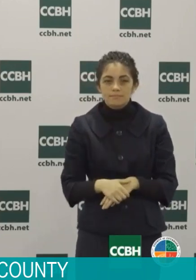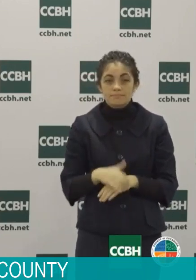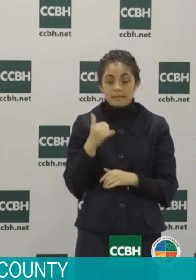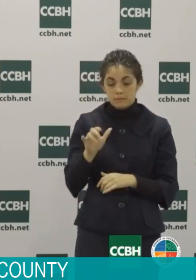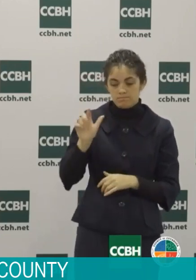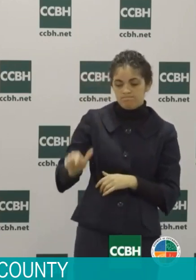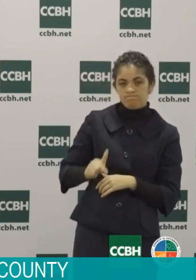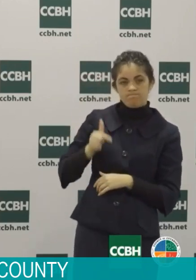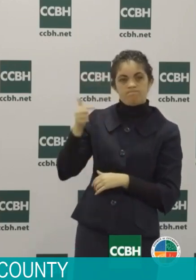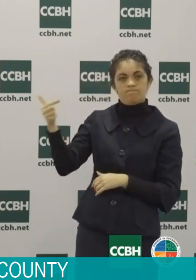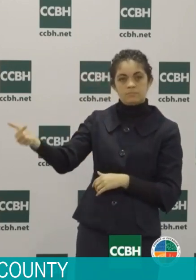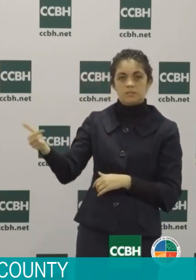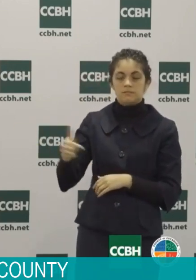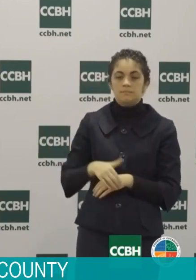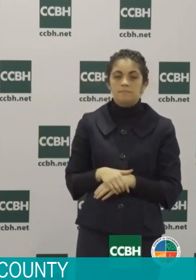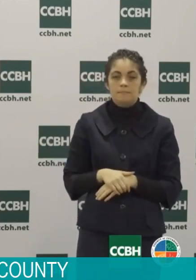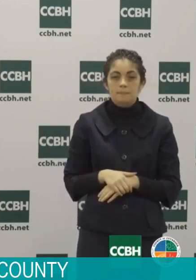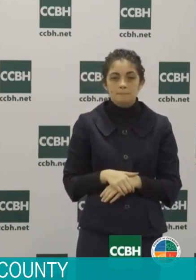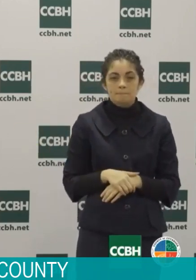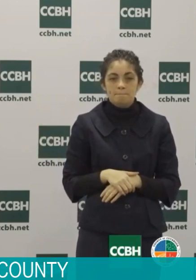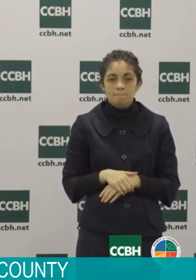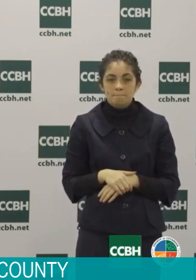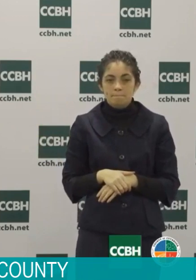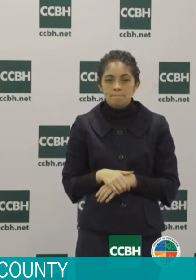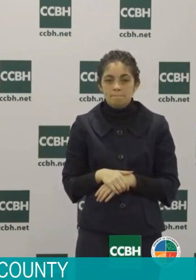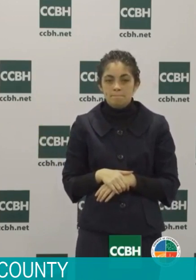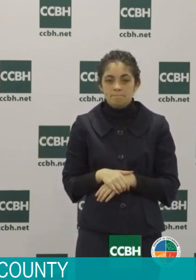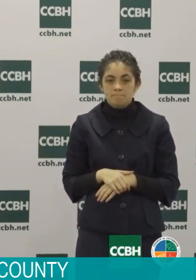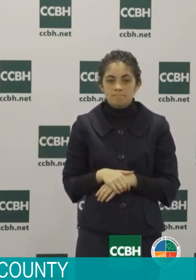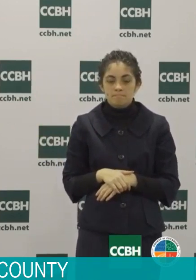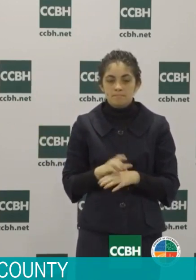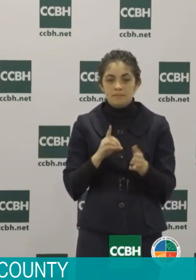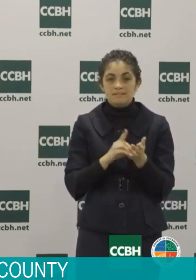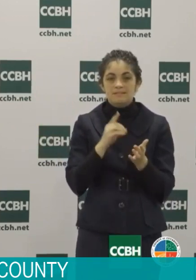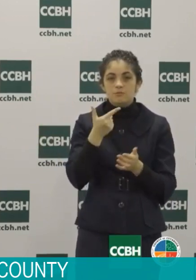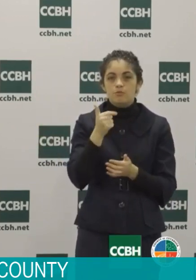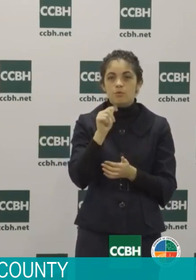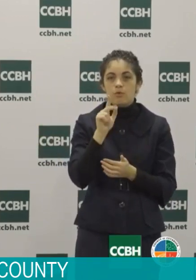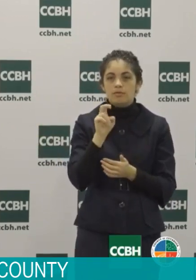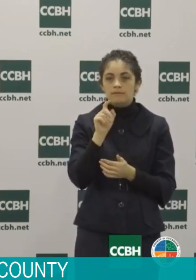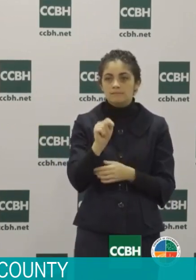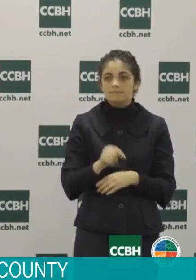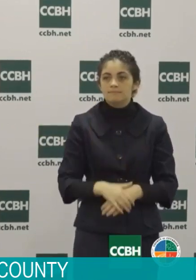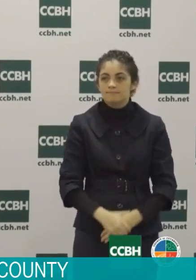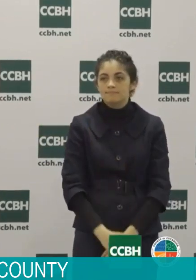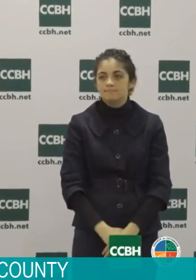I would like to hand things over to Dr. Gully.